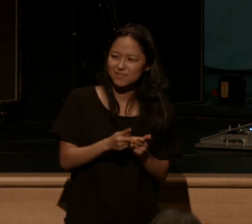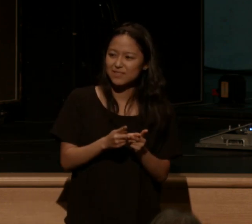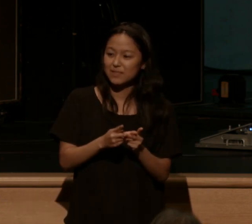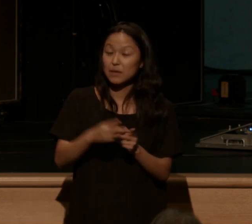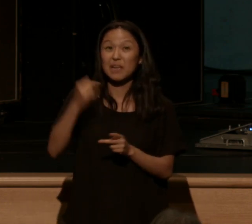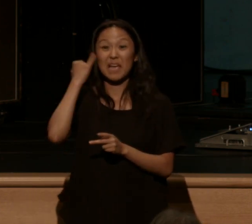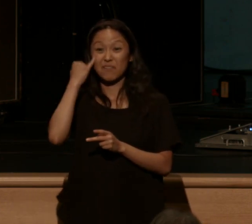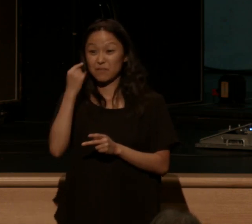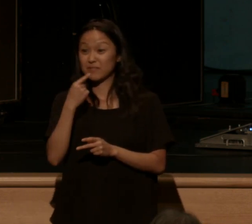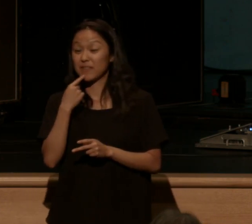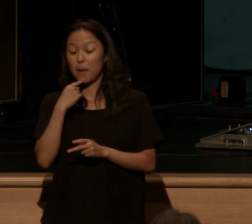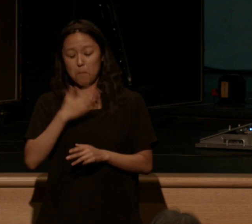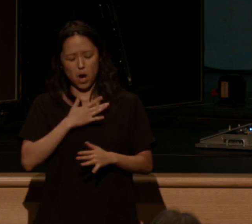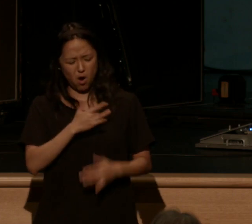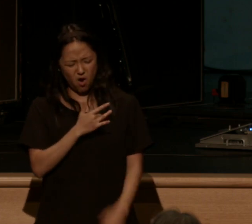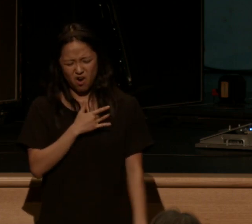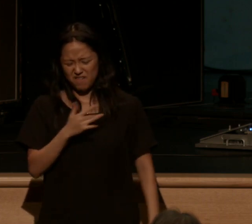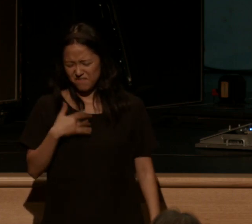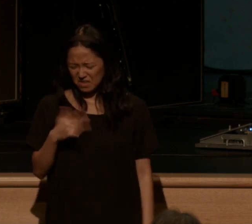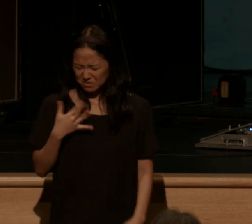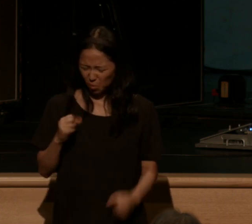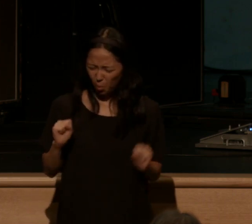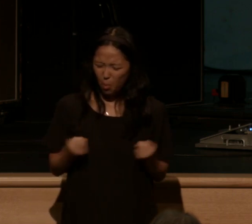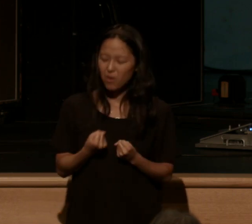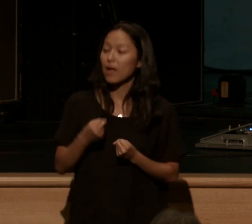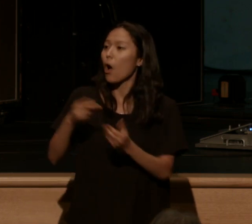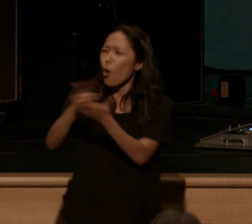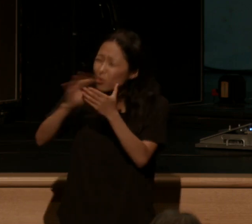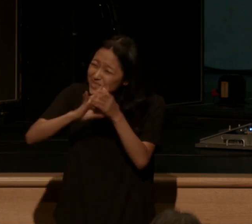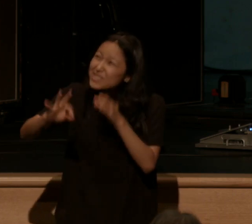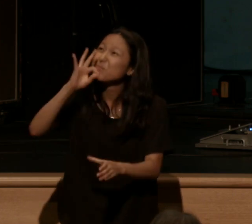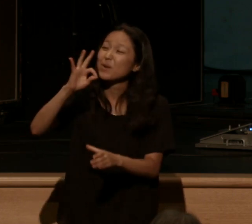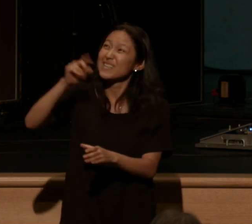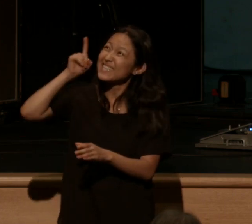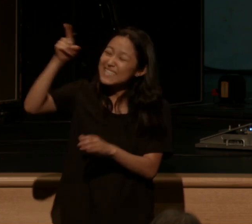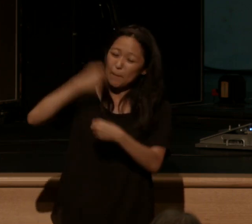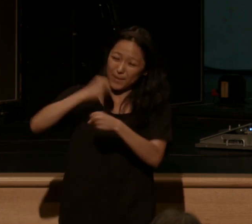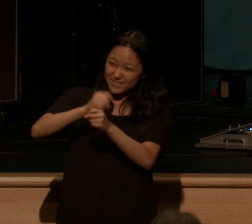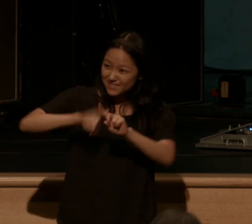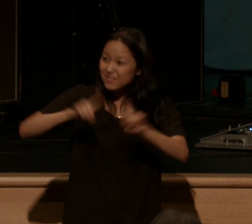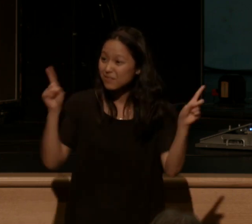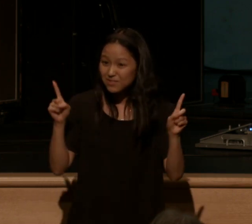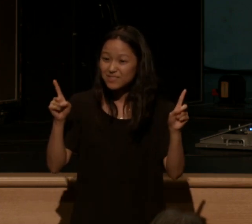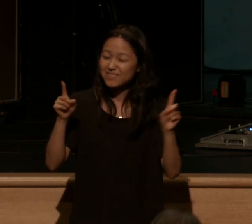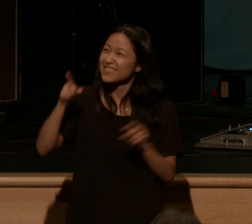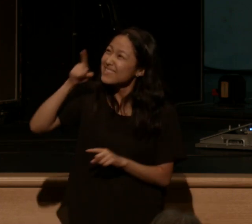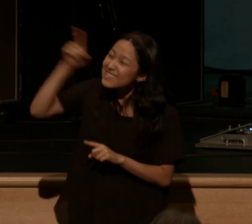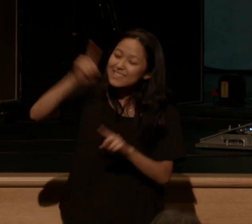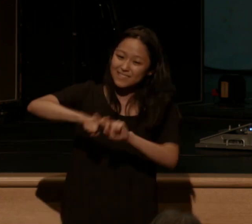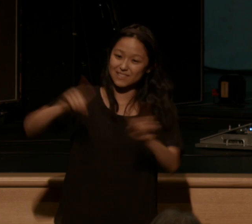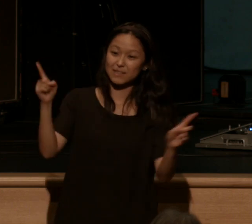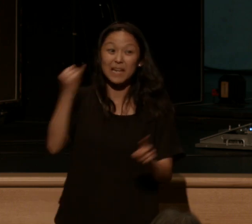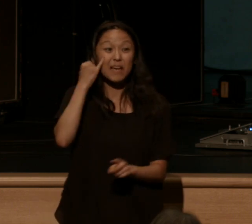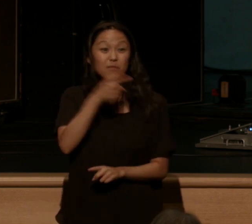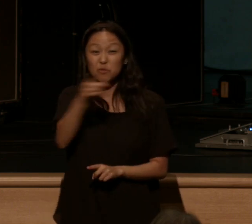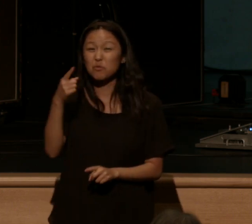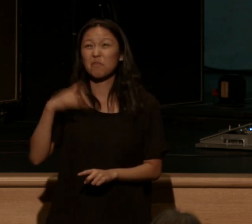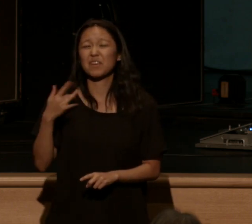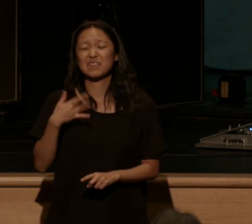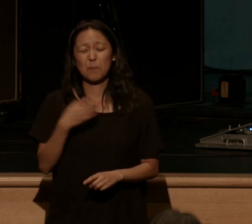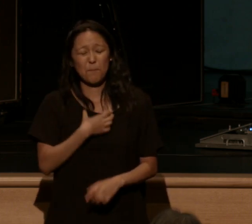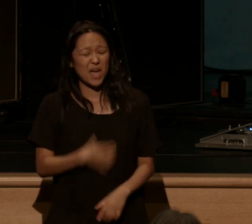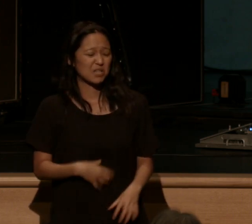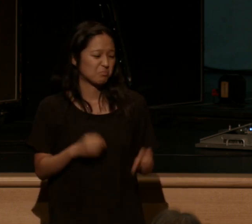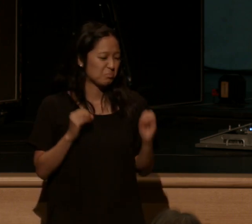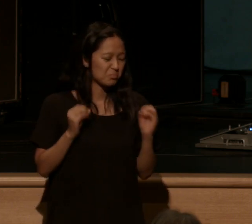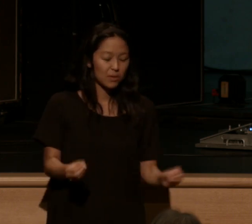You say, my heart feels so cold. Holy Spirit is the difference. He's the difference. You say, I don't have any real passion for the